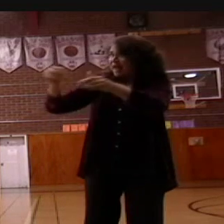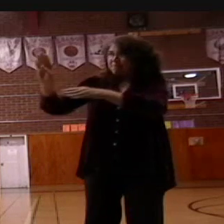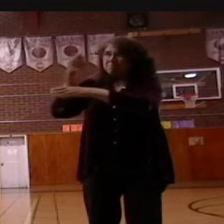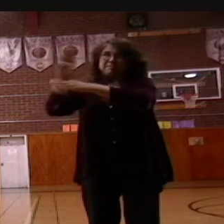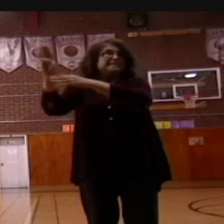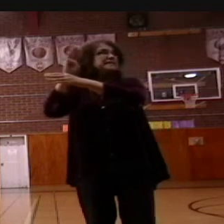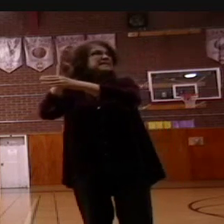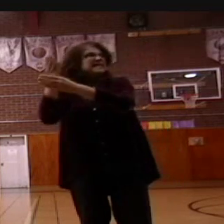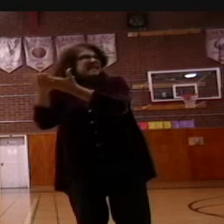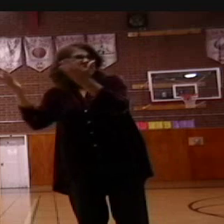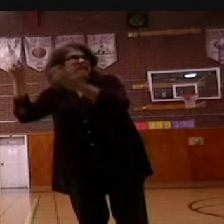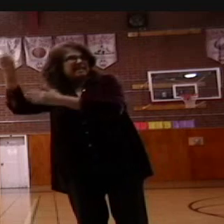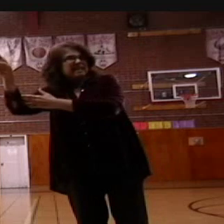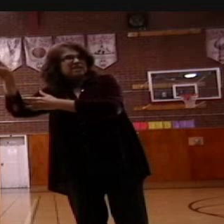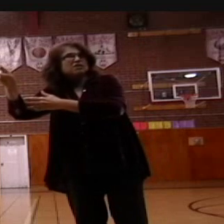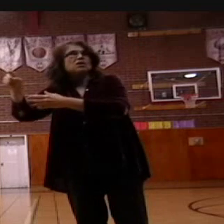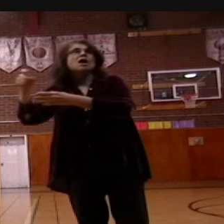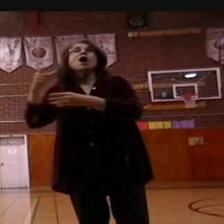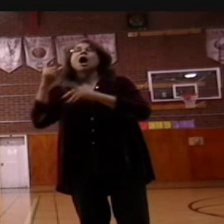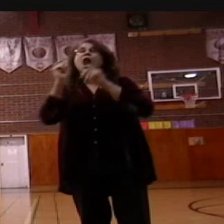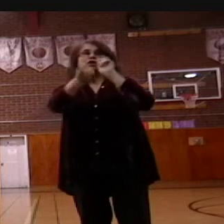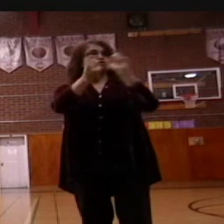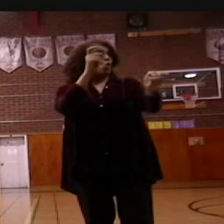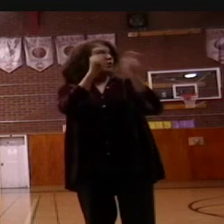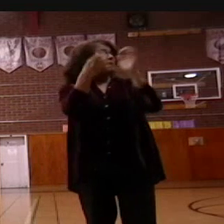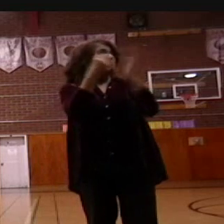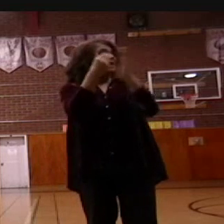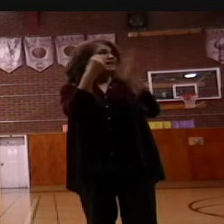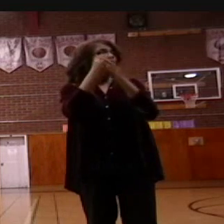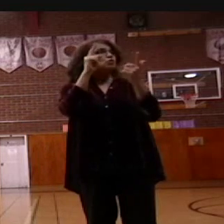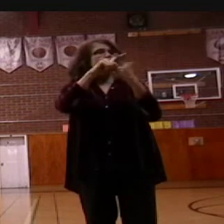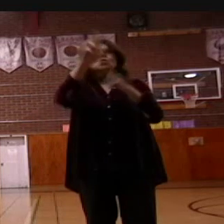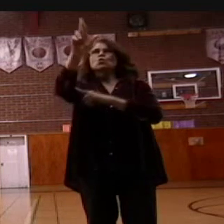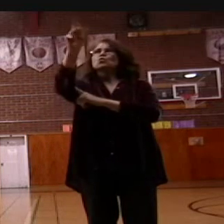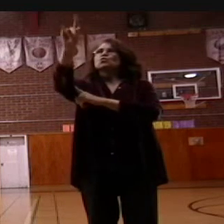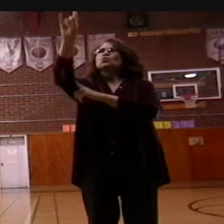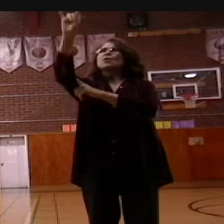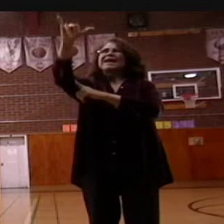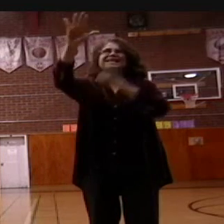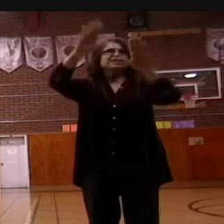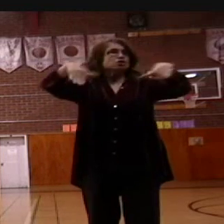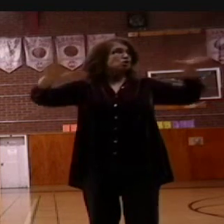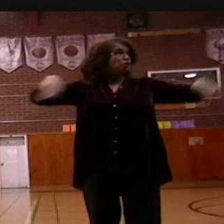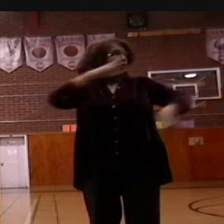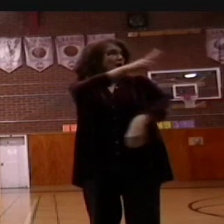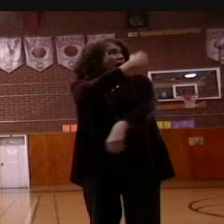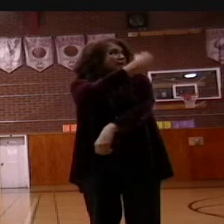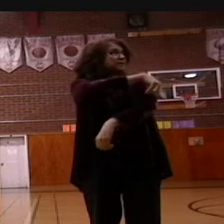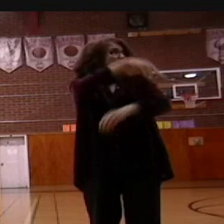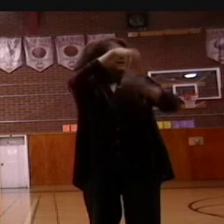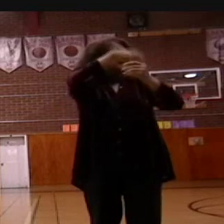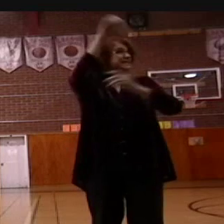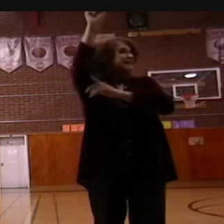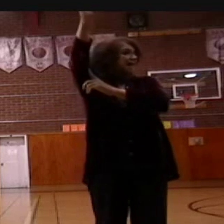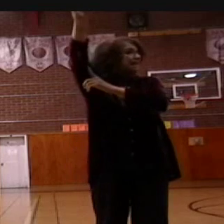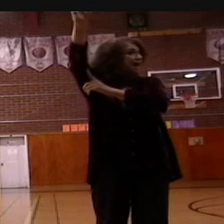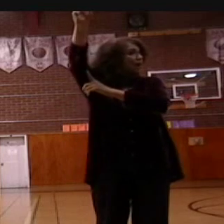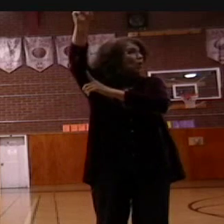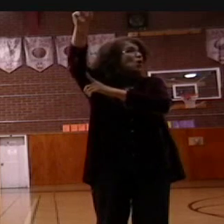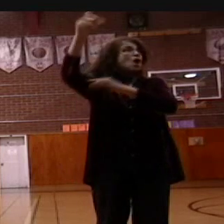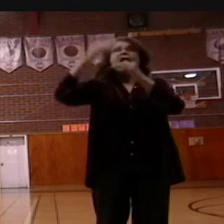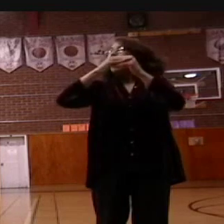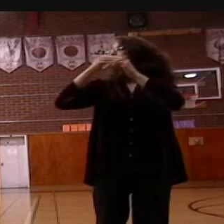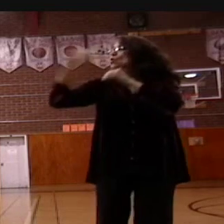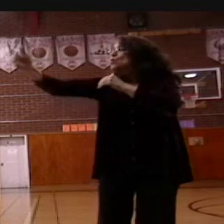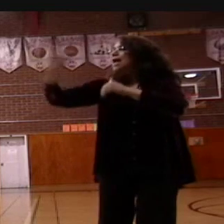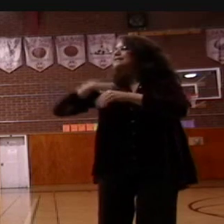portion of my proceeds to 3D Children's Hospital in San Diego. And the rest is invested in stocks, mutual